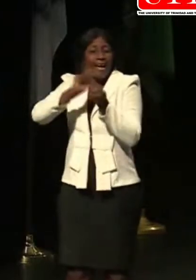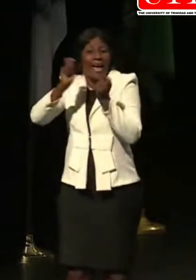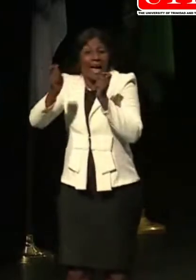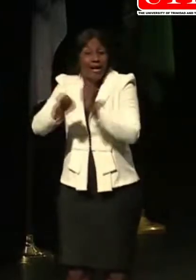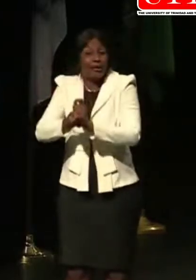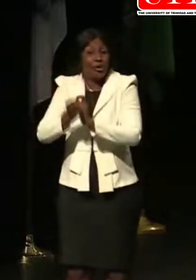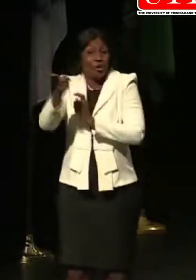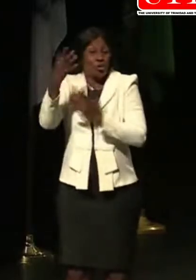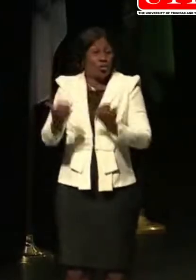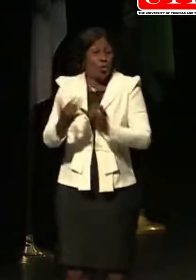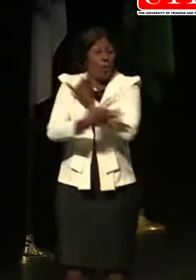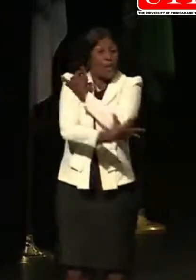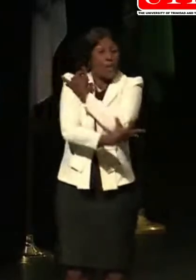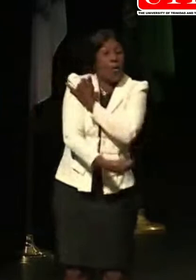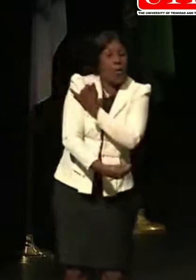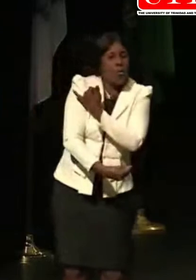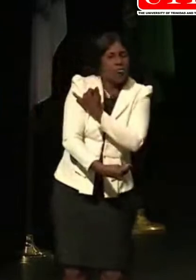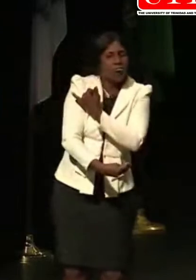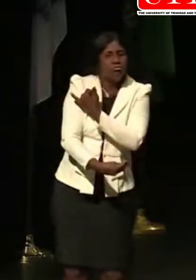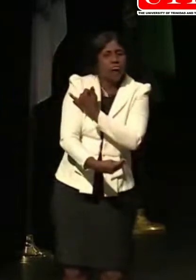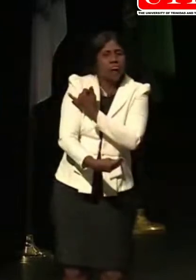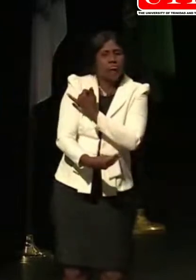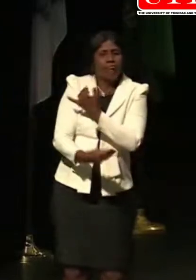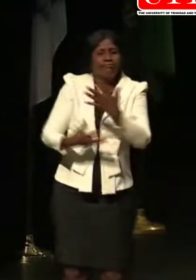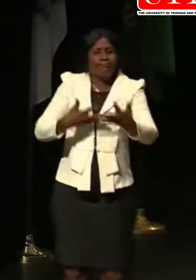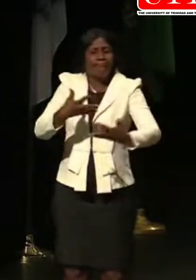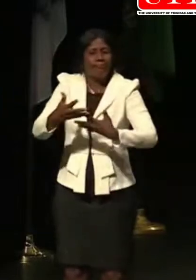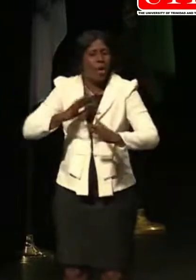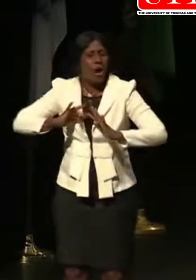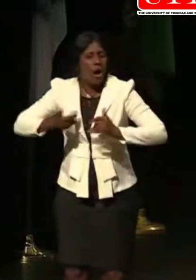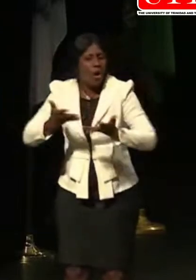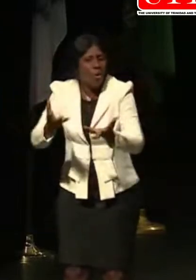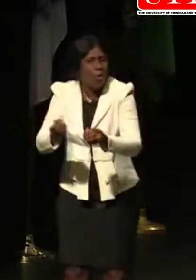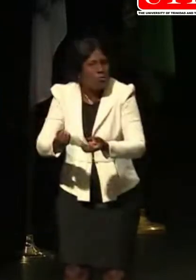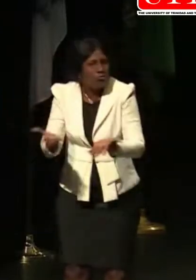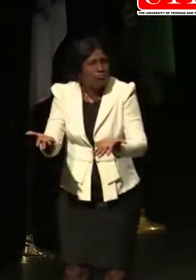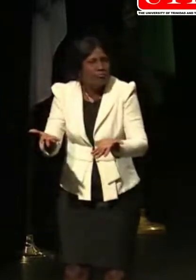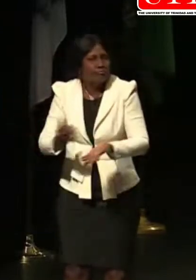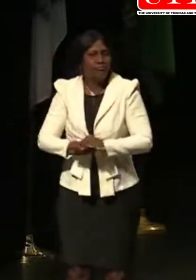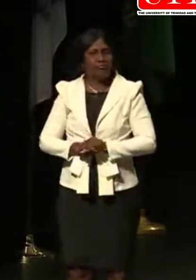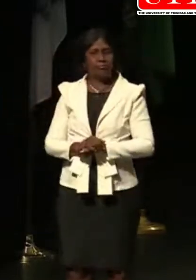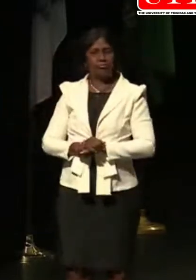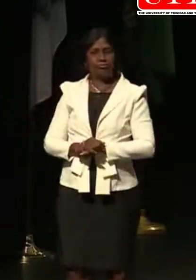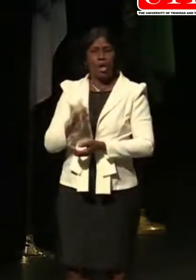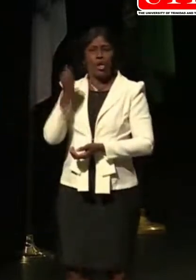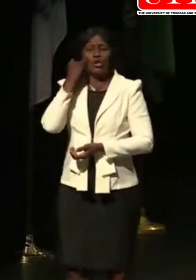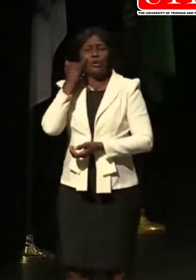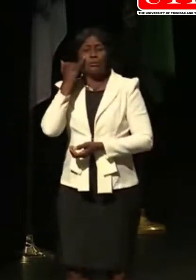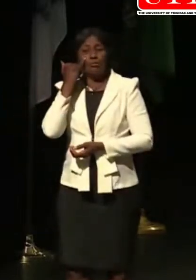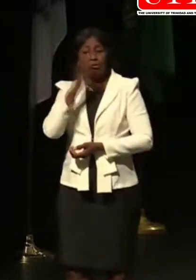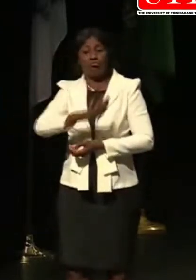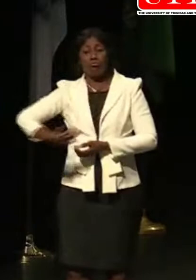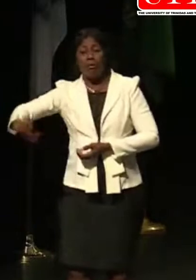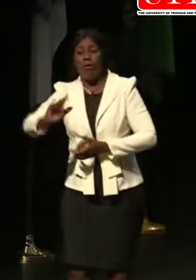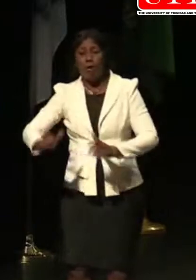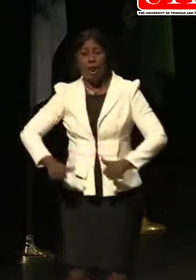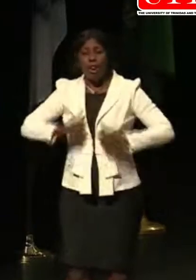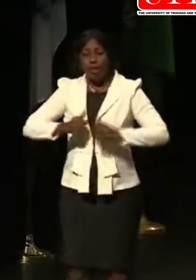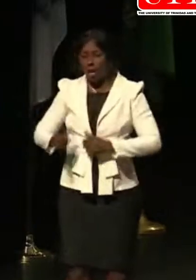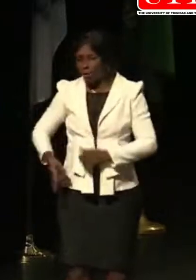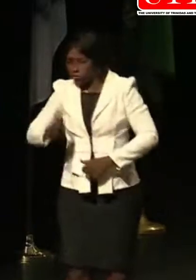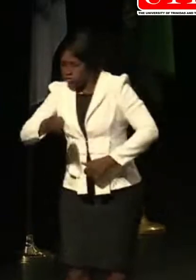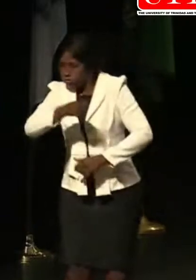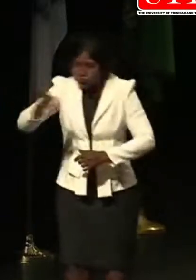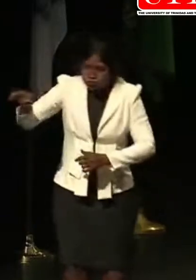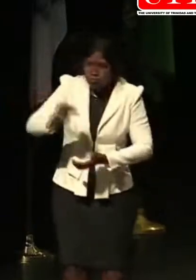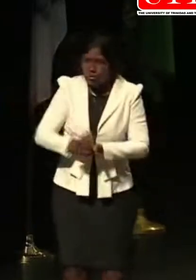And if we understand that, then when we have a little community like Rose Hill where the gunfire is so rapid, and other communities